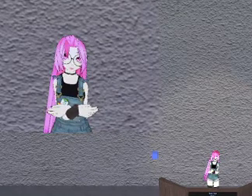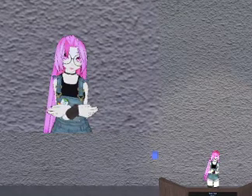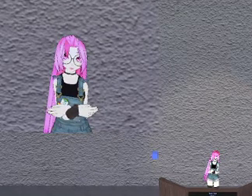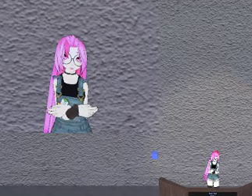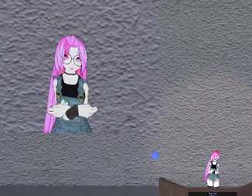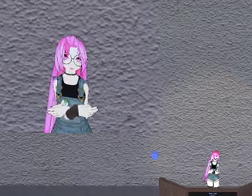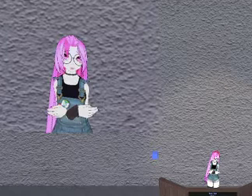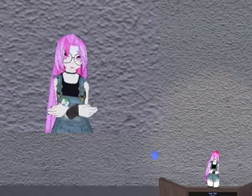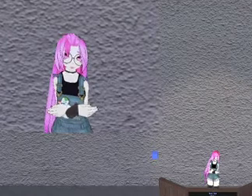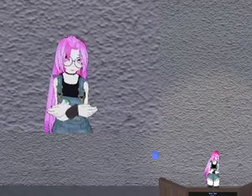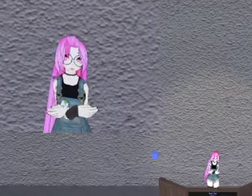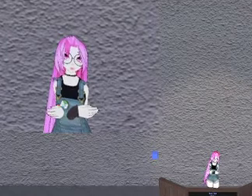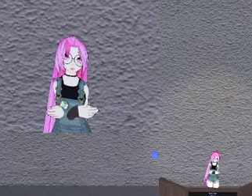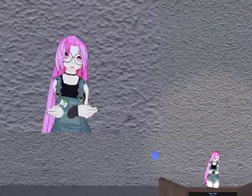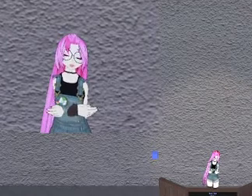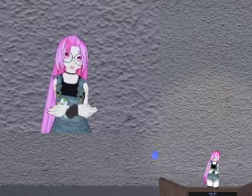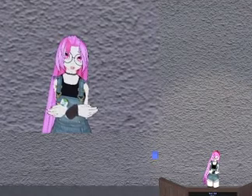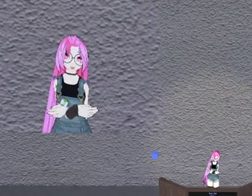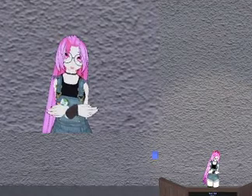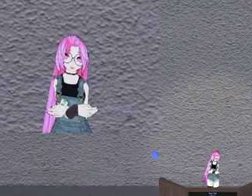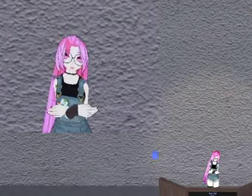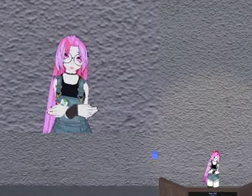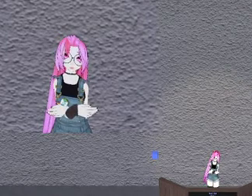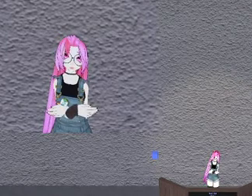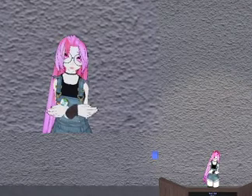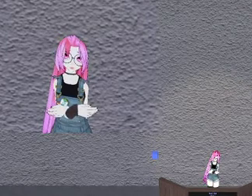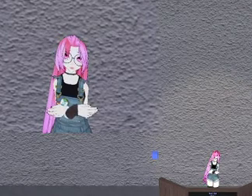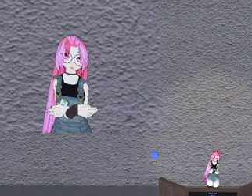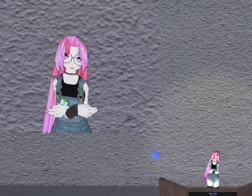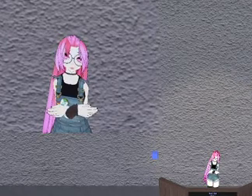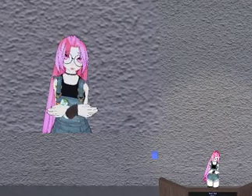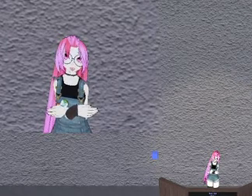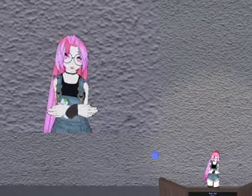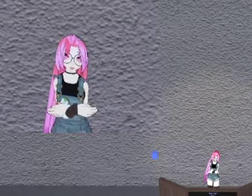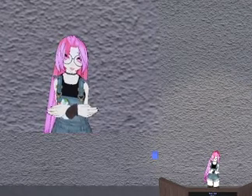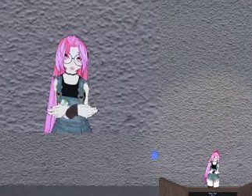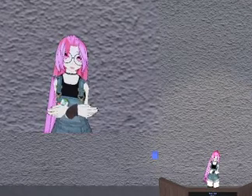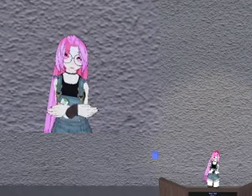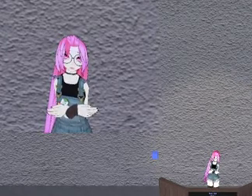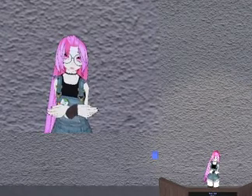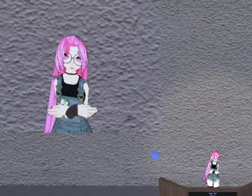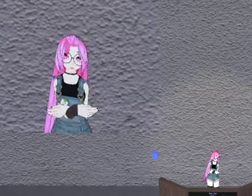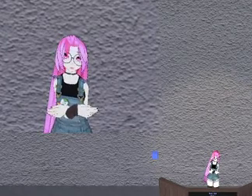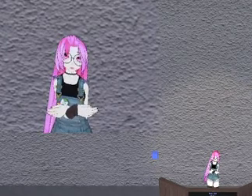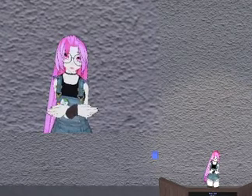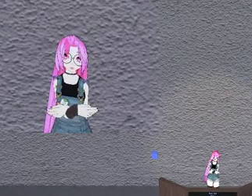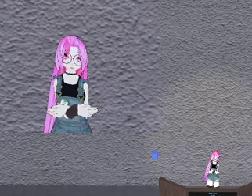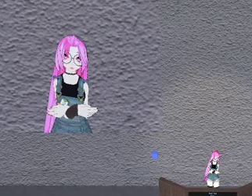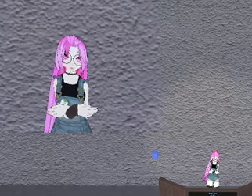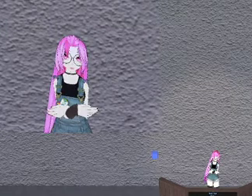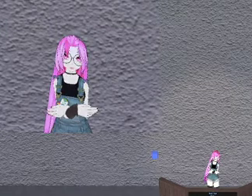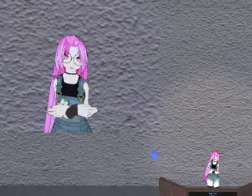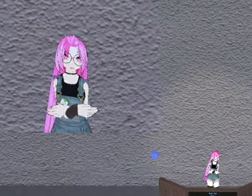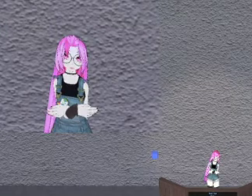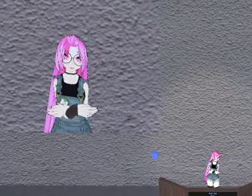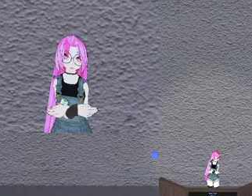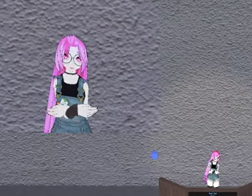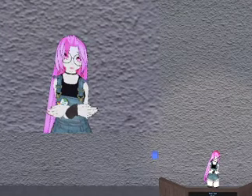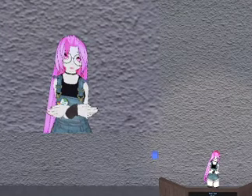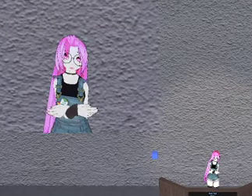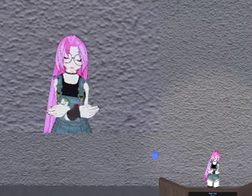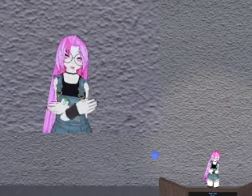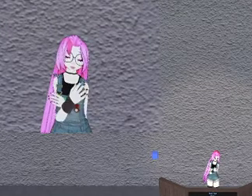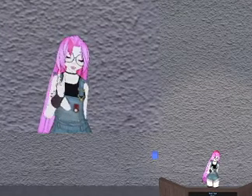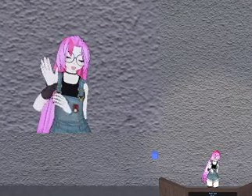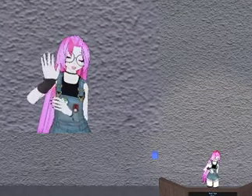not a activity. Whereas like will Right. would be more correct. Are there Correct. is will the correct thing to use,